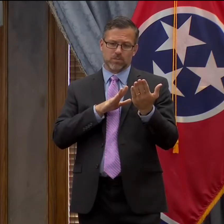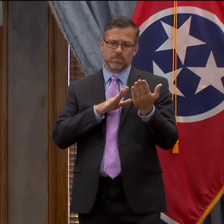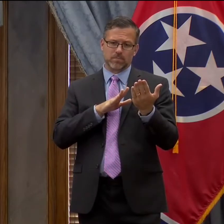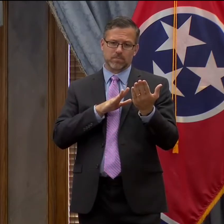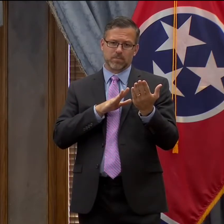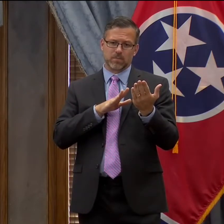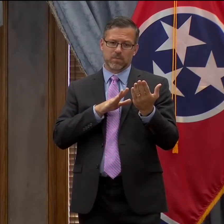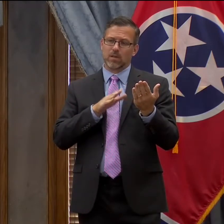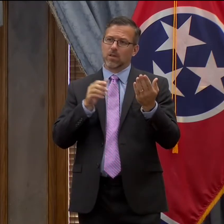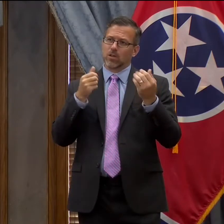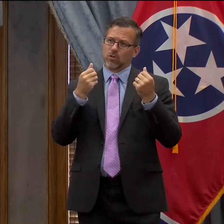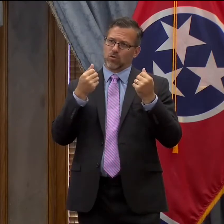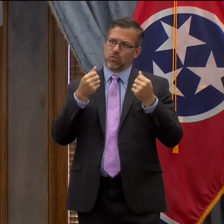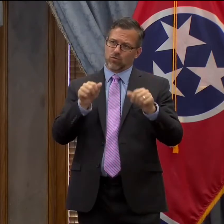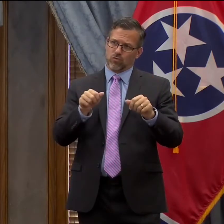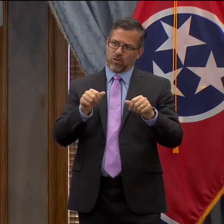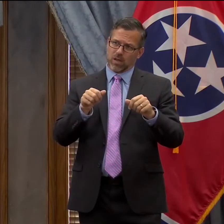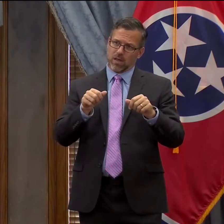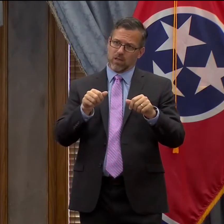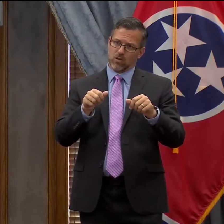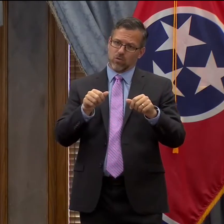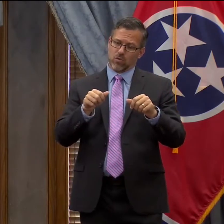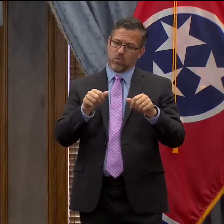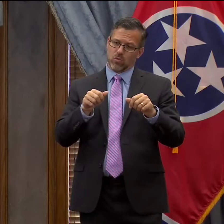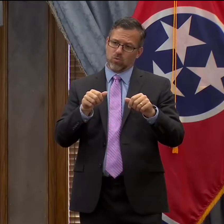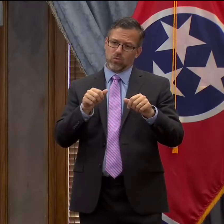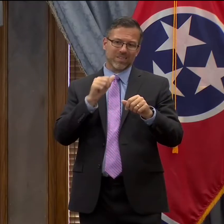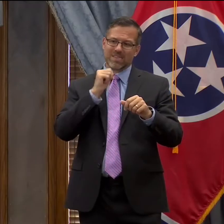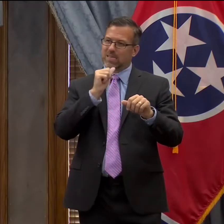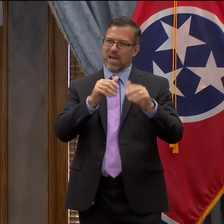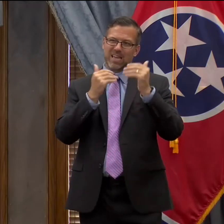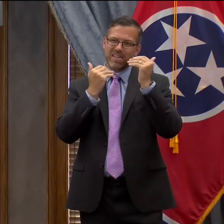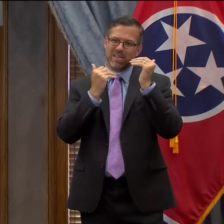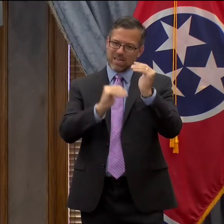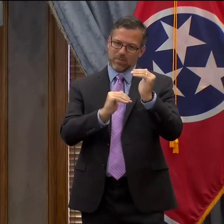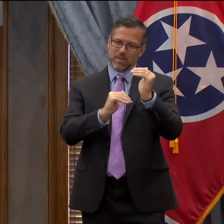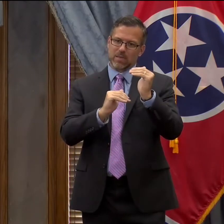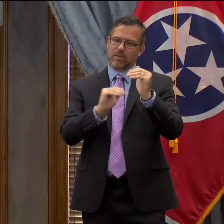lift restrictions on businesses as soon as possible. It's been to